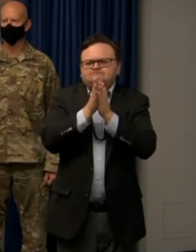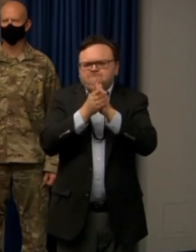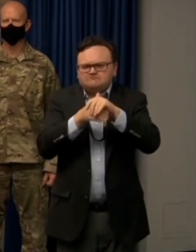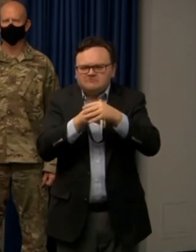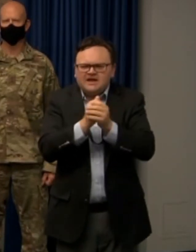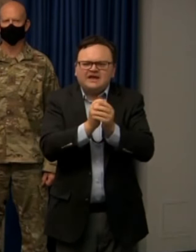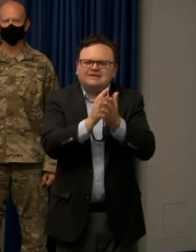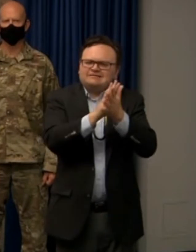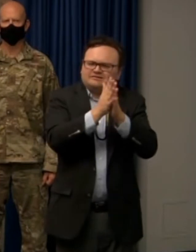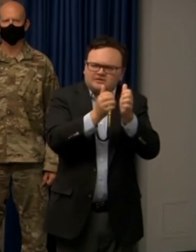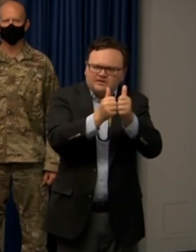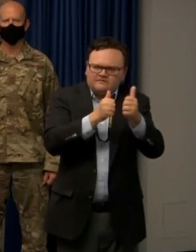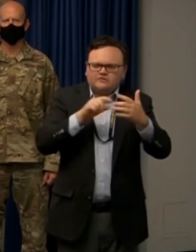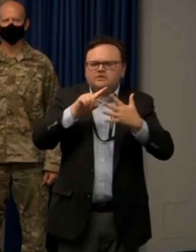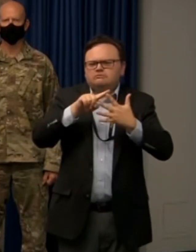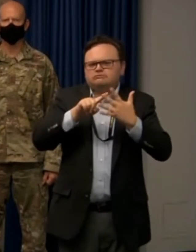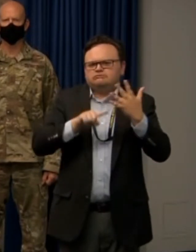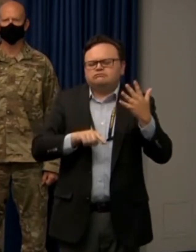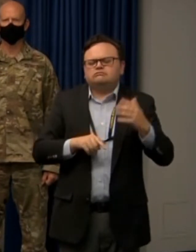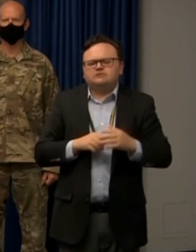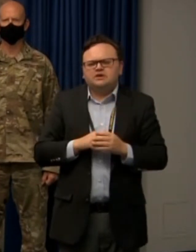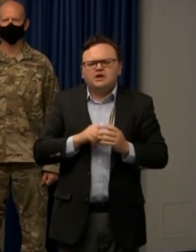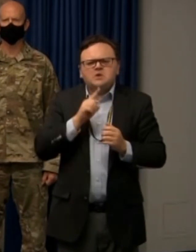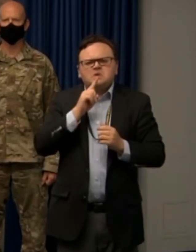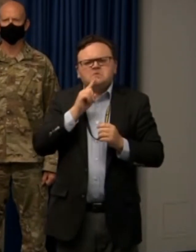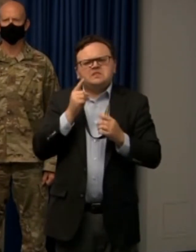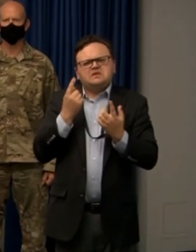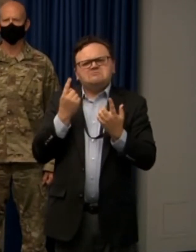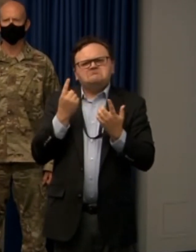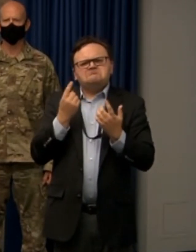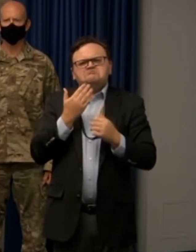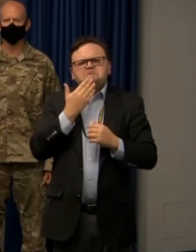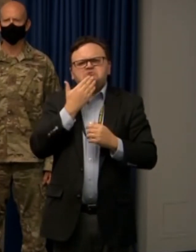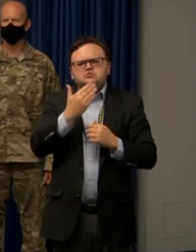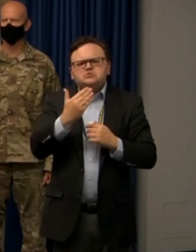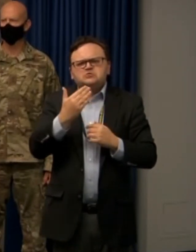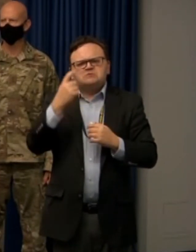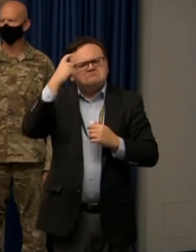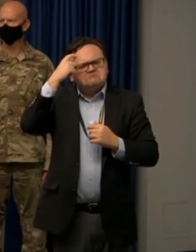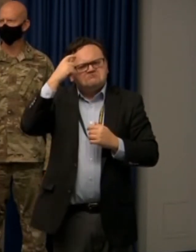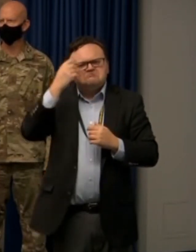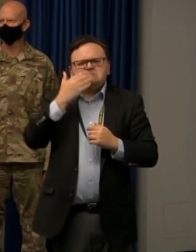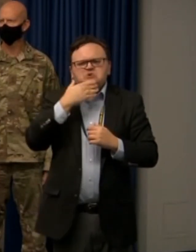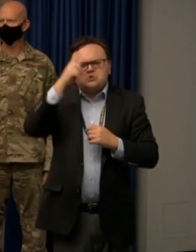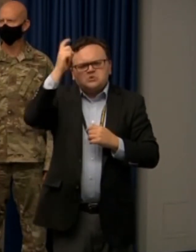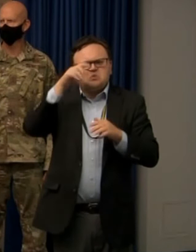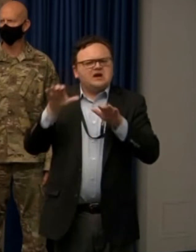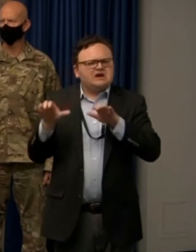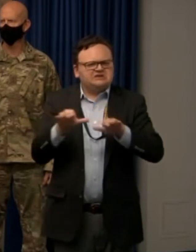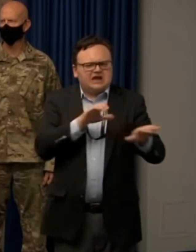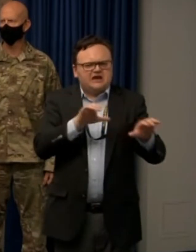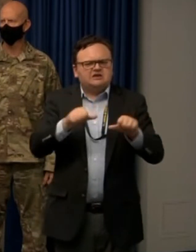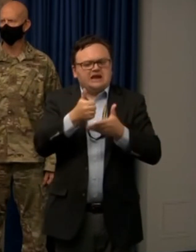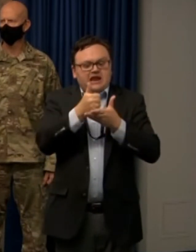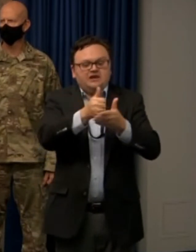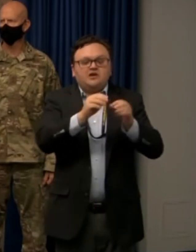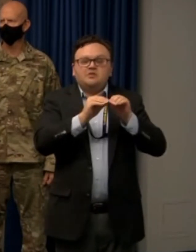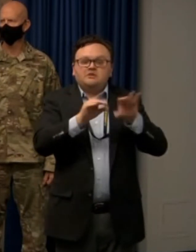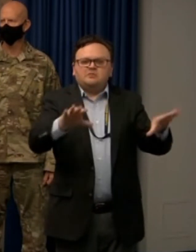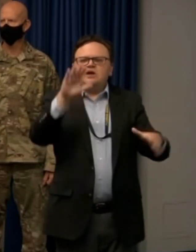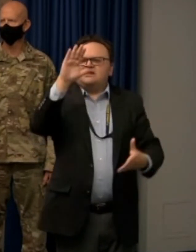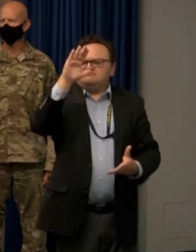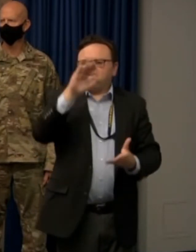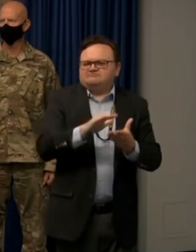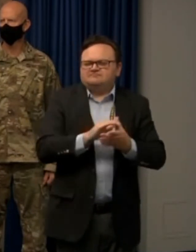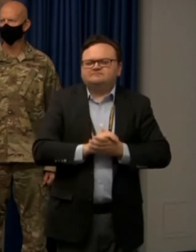going forward. These are very common sense things that can make a difference. And I'd also say that we're seeing